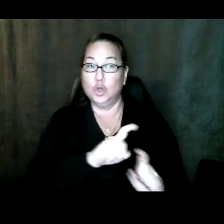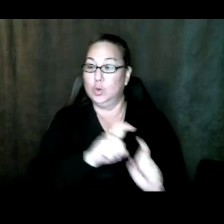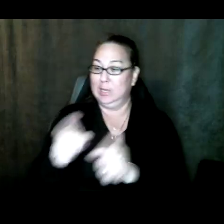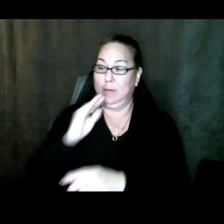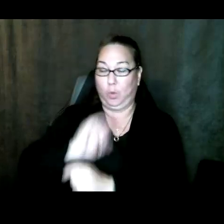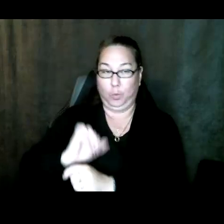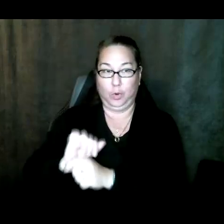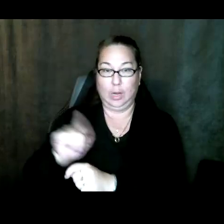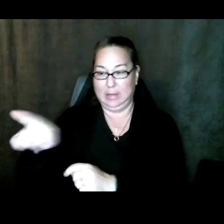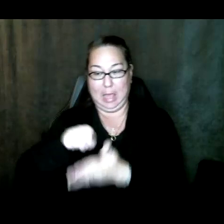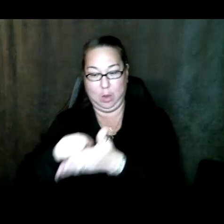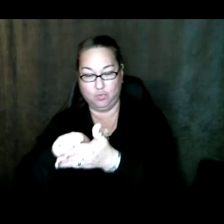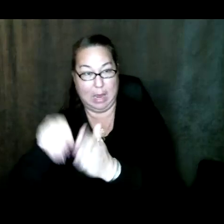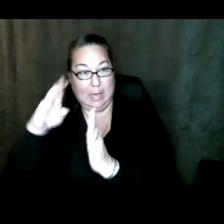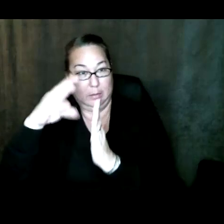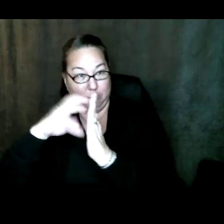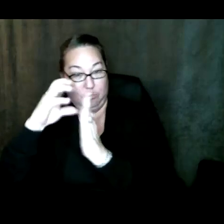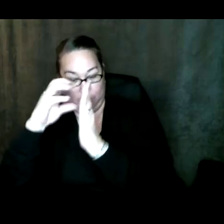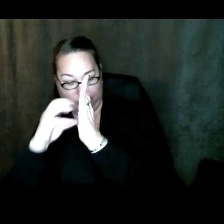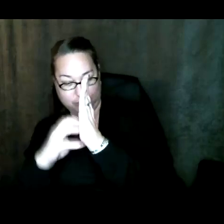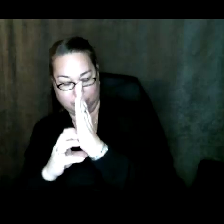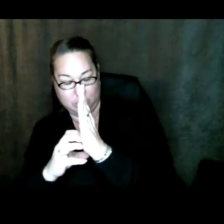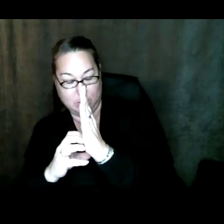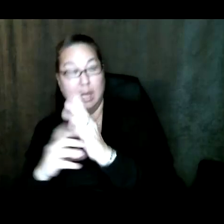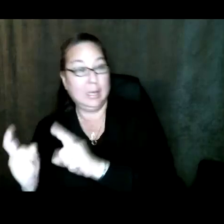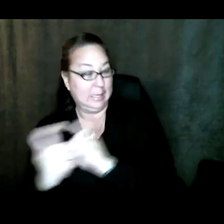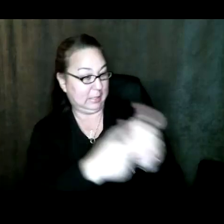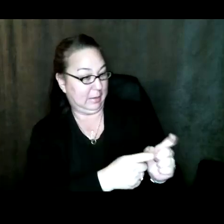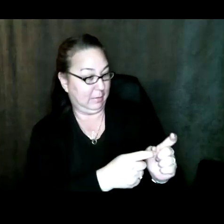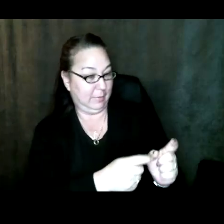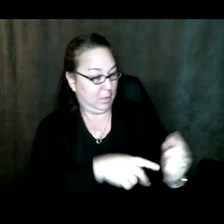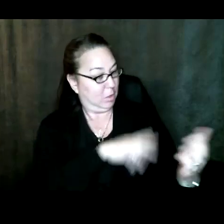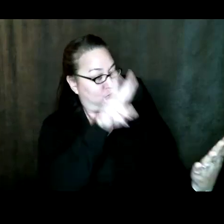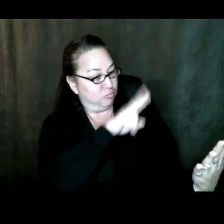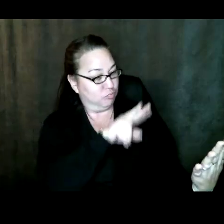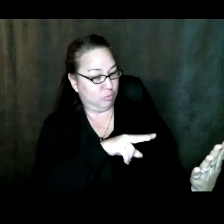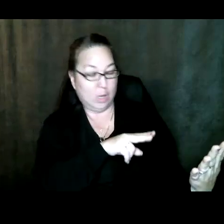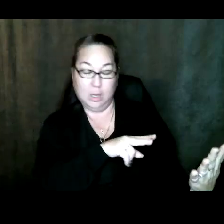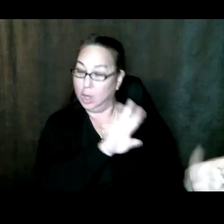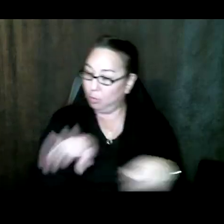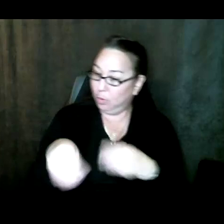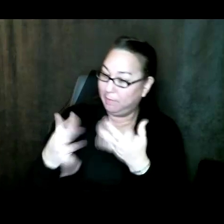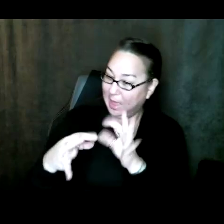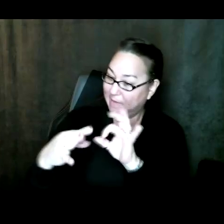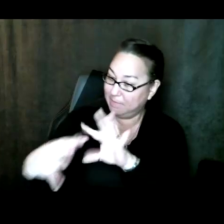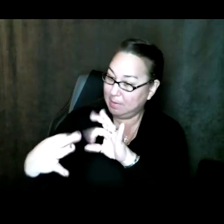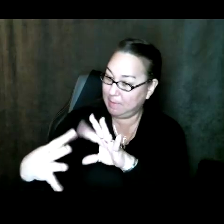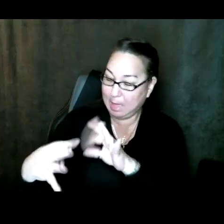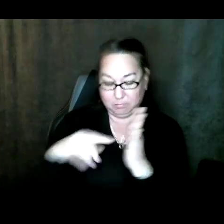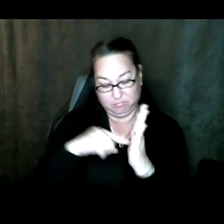the essay, you give them a piece of feedback and have them apply the feedback to make their essay